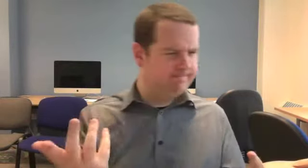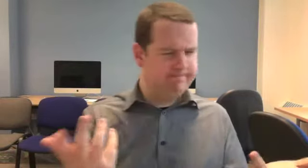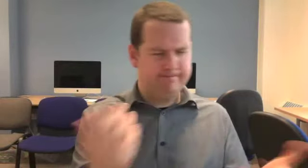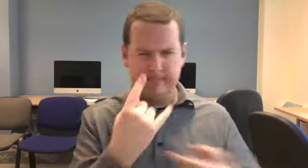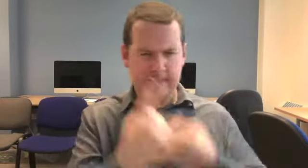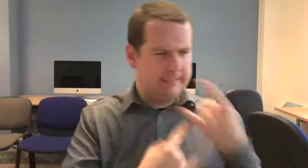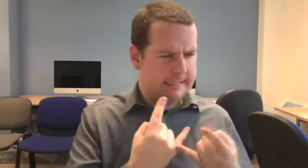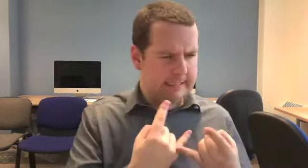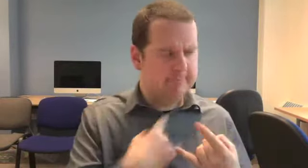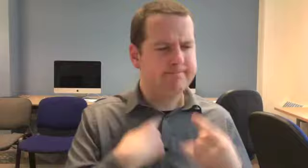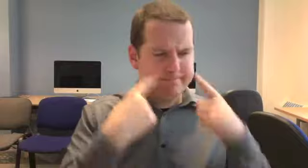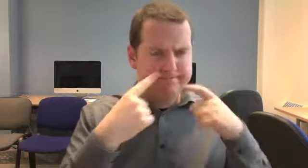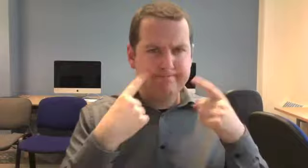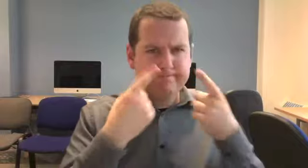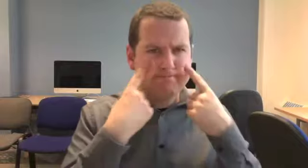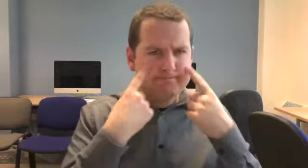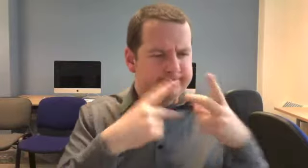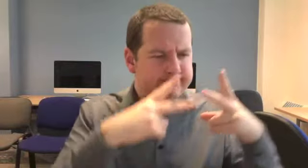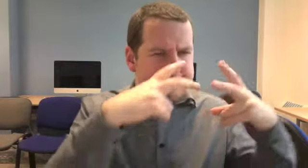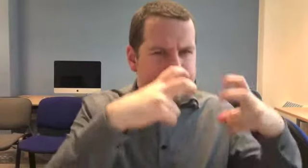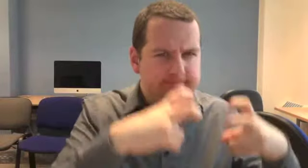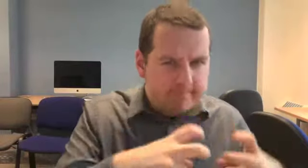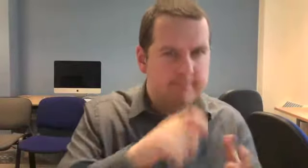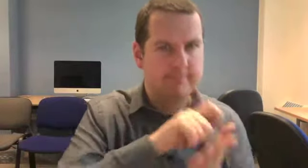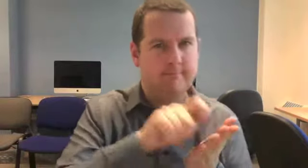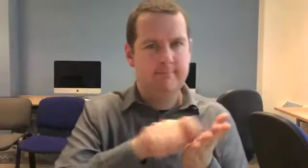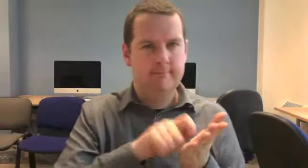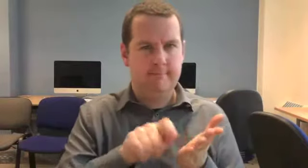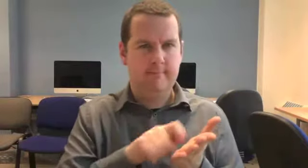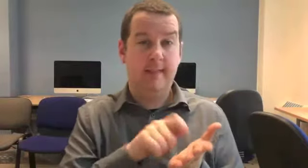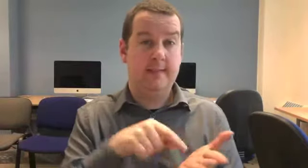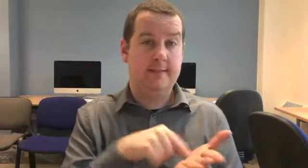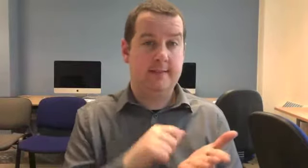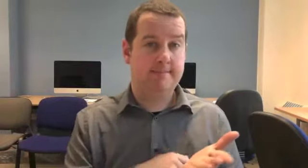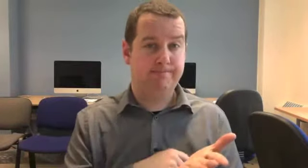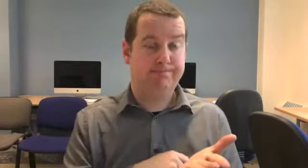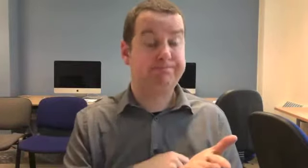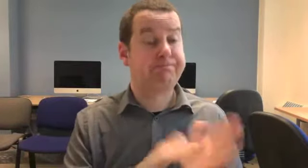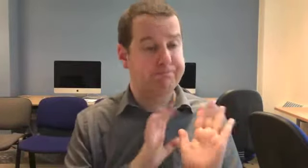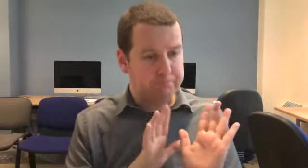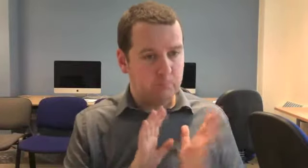Society and the conflict that was there. So I had a look at that, investigated that for my thesis.